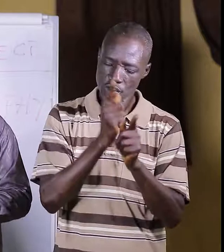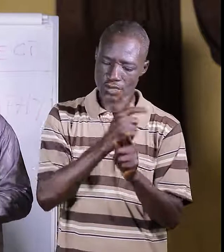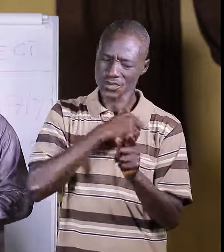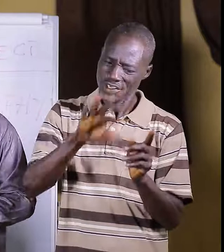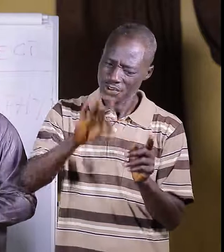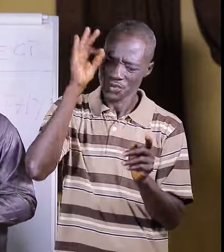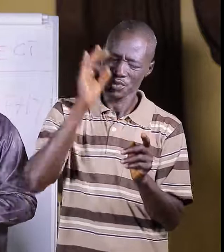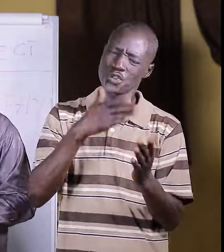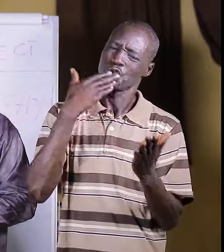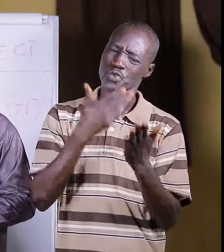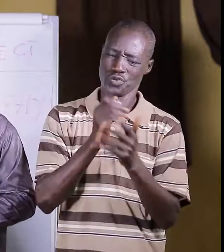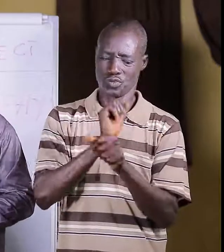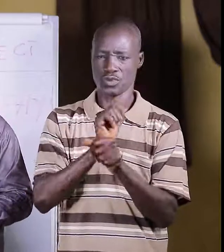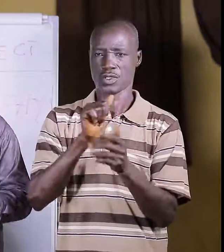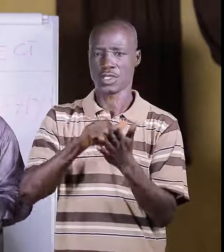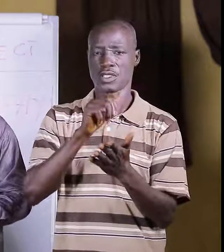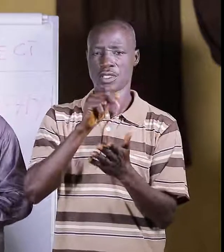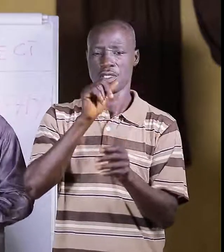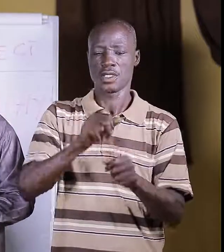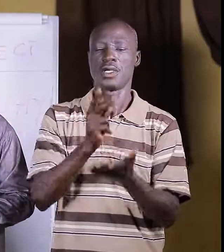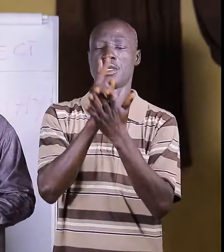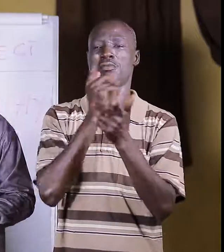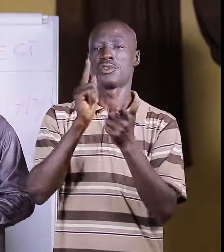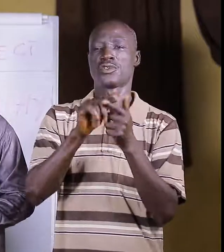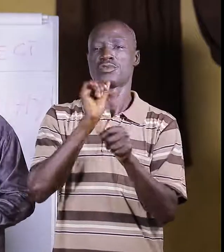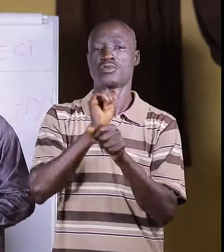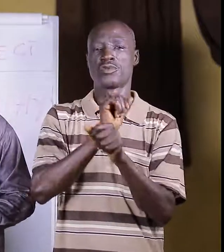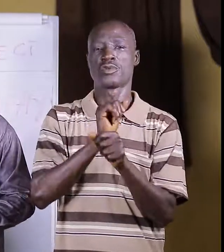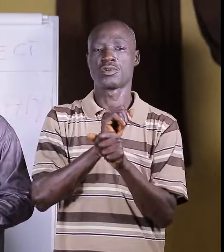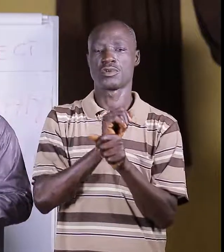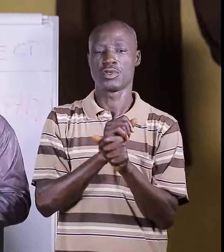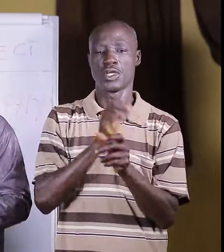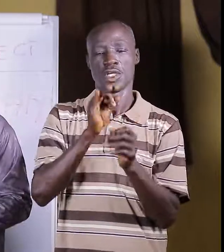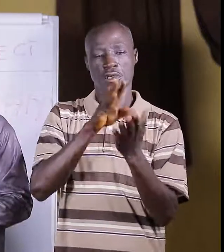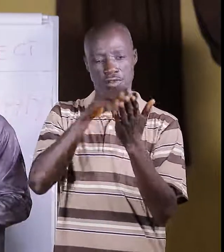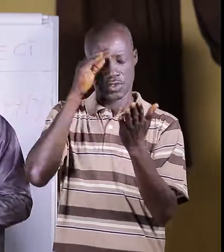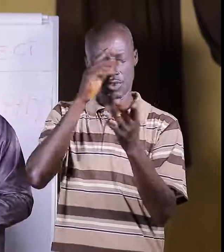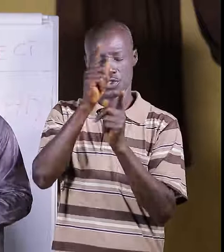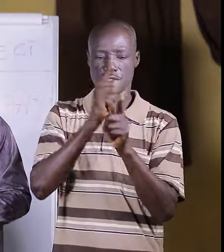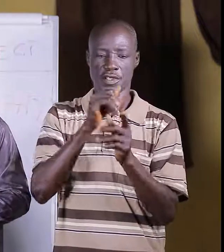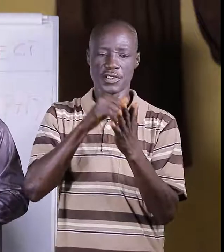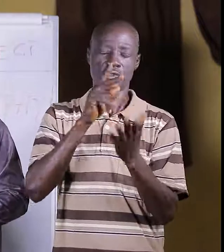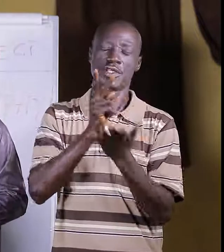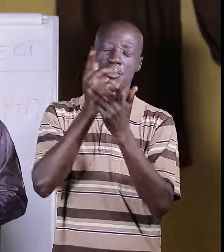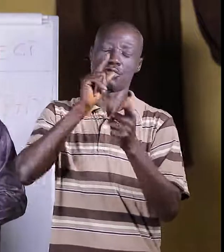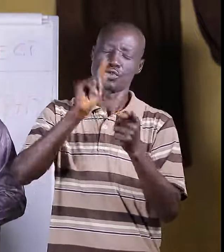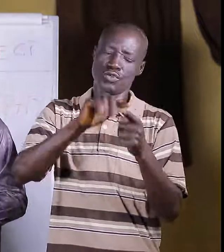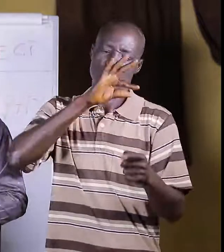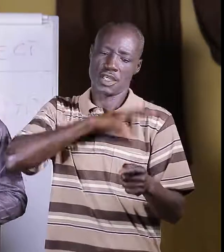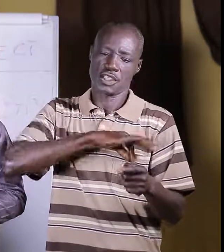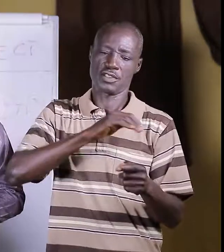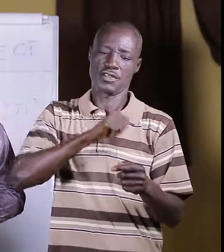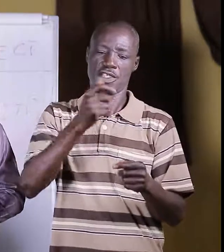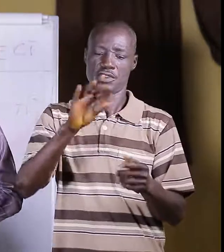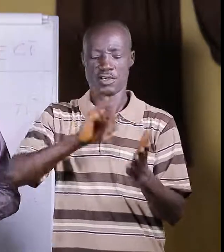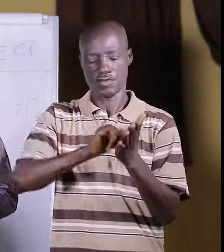My dear students, when you study geography, it will help you to achieve any